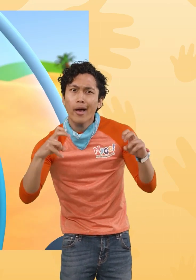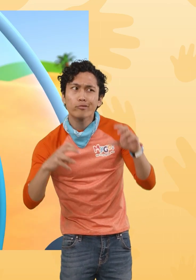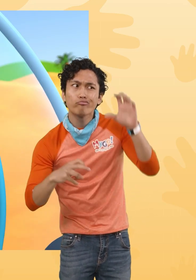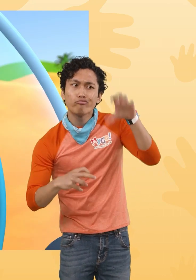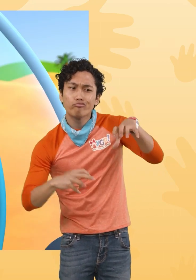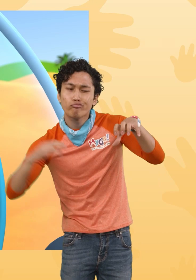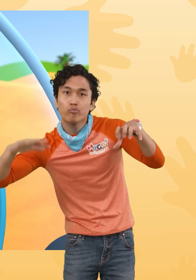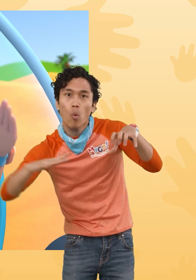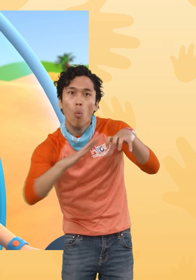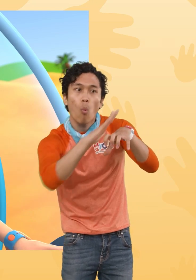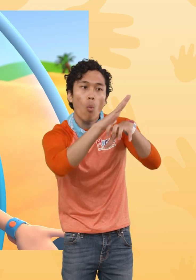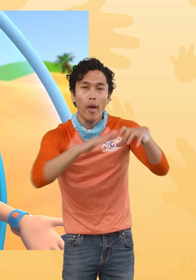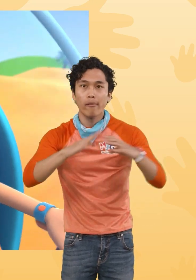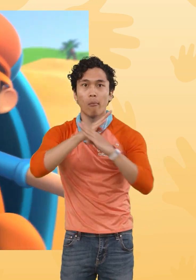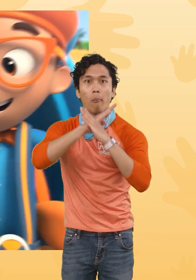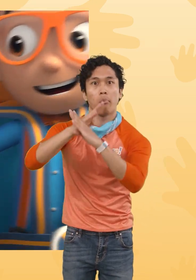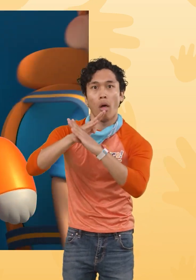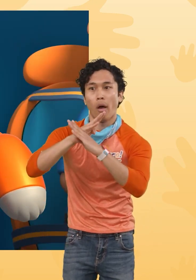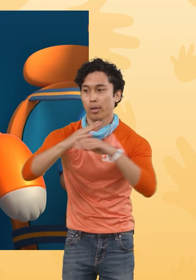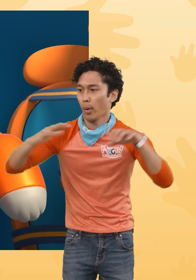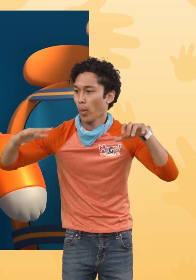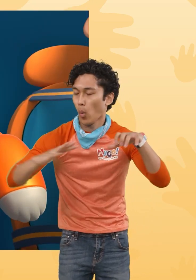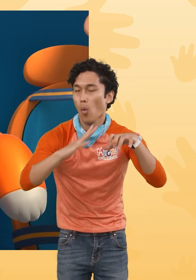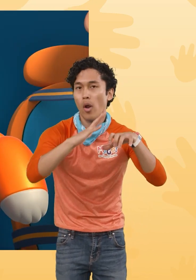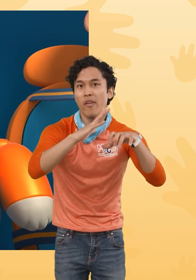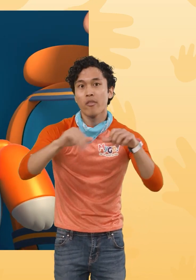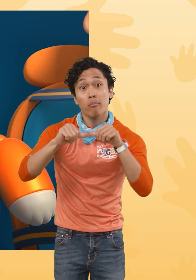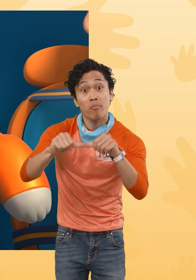build a sandcastle that doesn't get washed away?